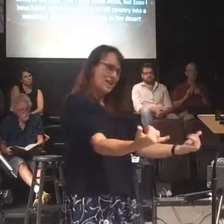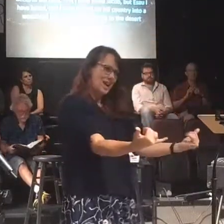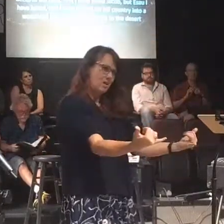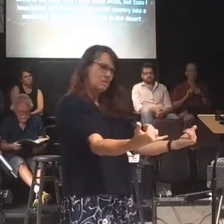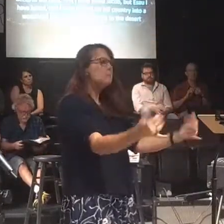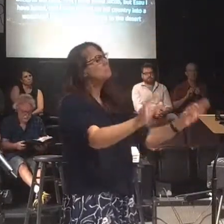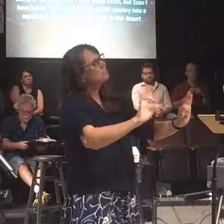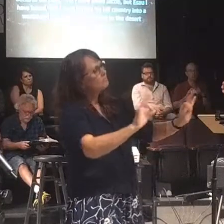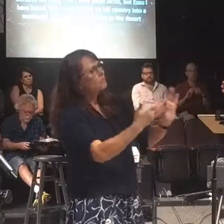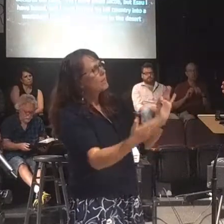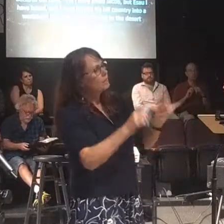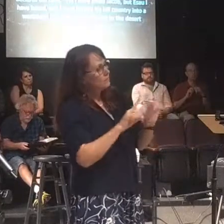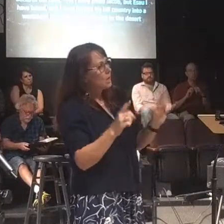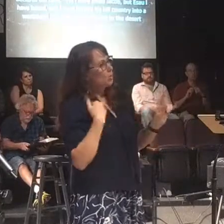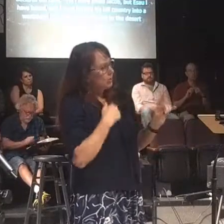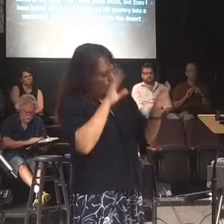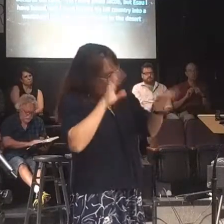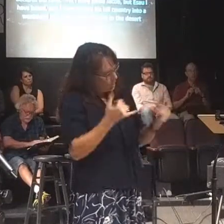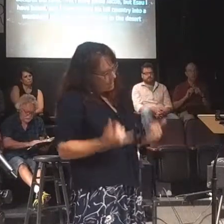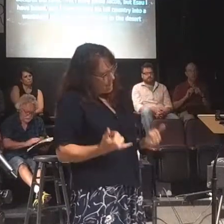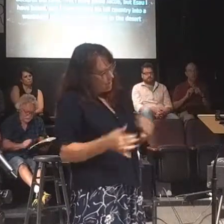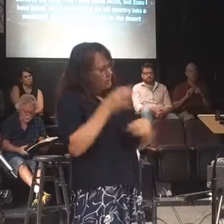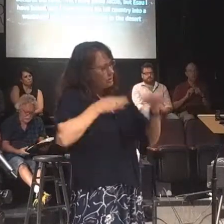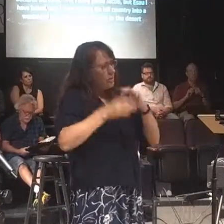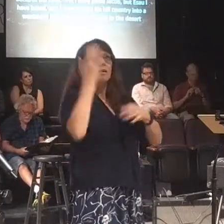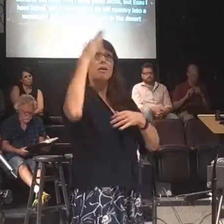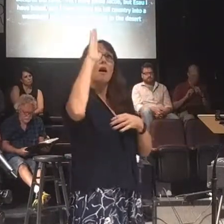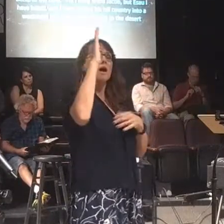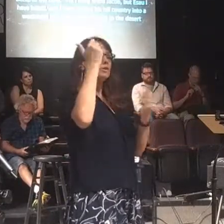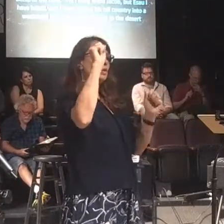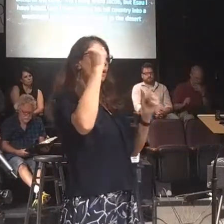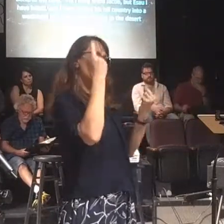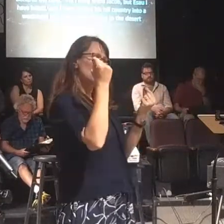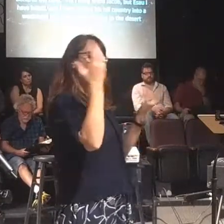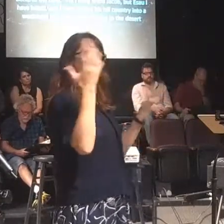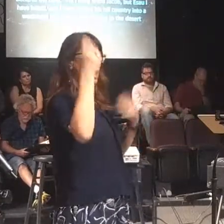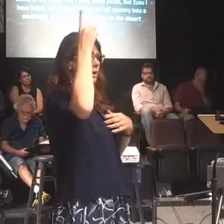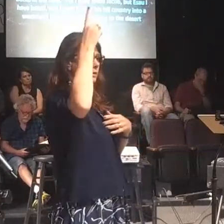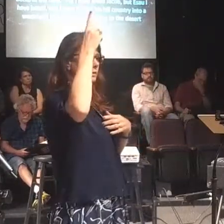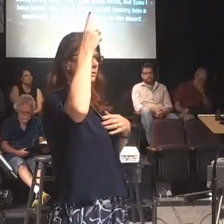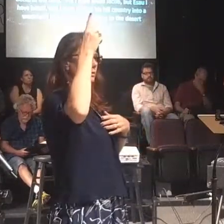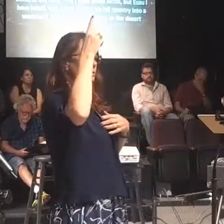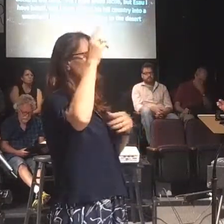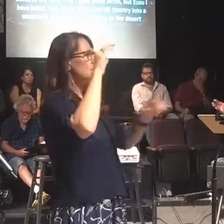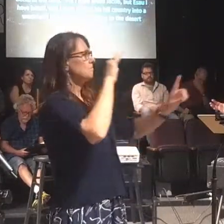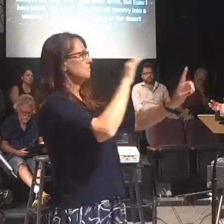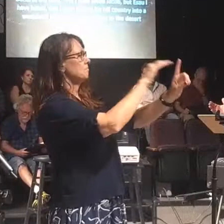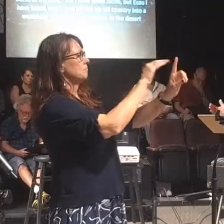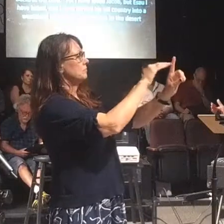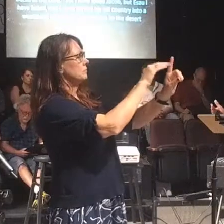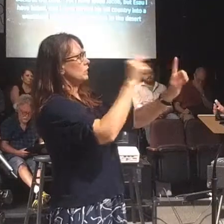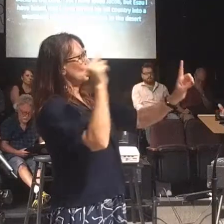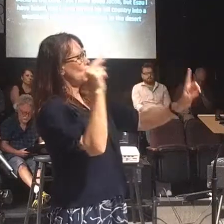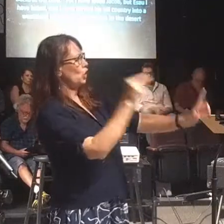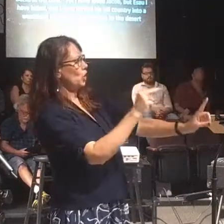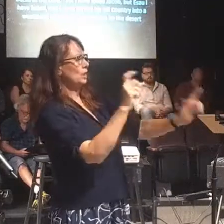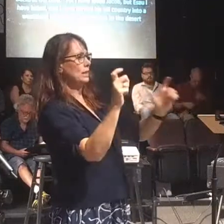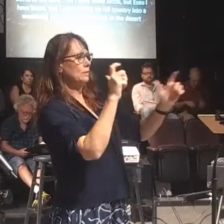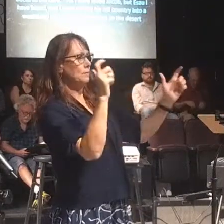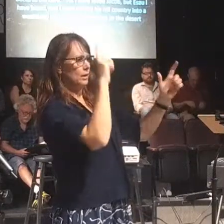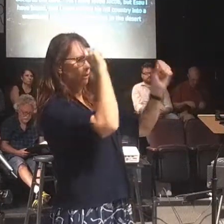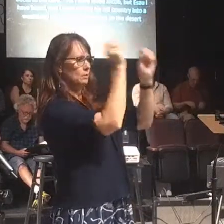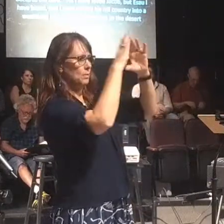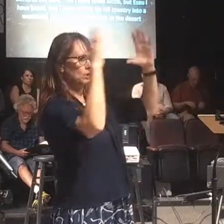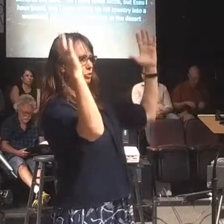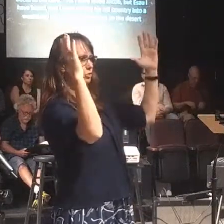small things, of course, right? And what God is trying to do to Israel is give Israel perspective. And what he says is,